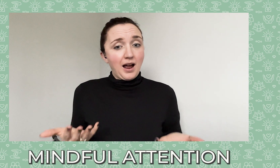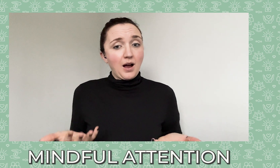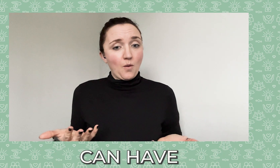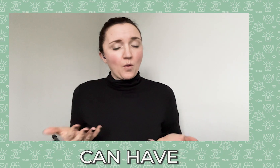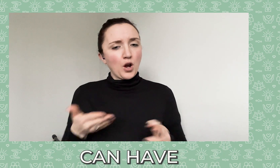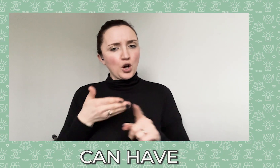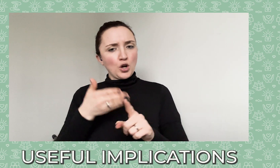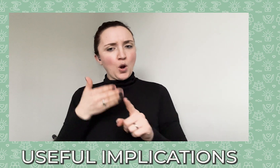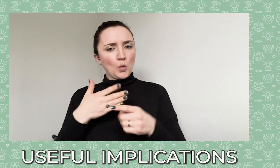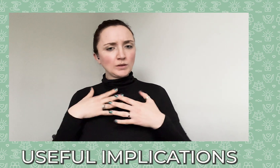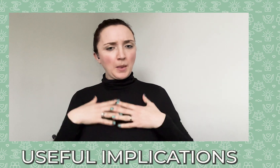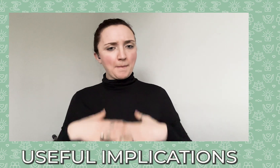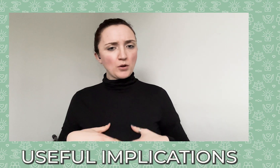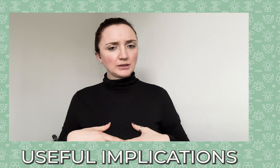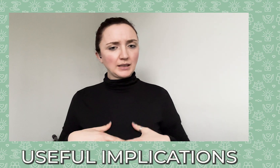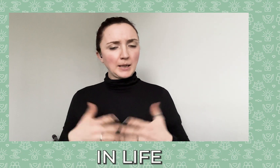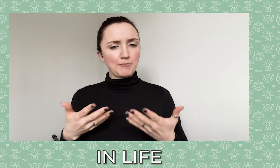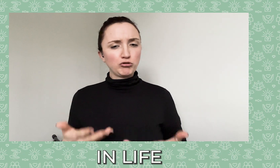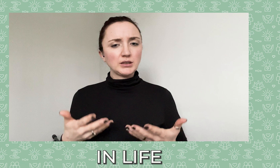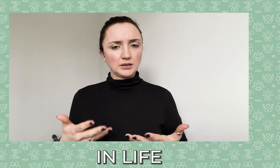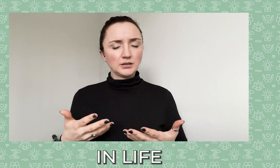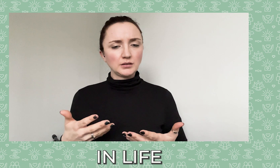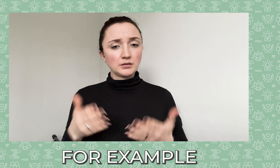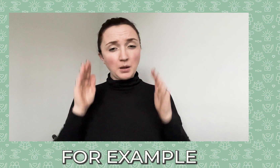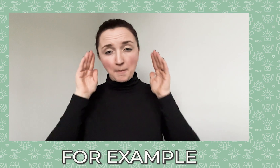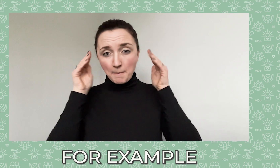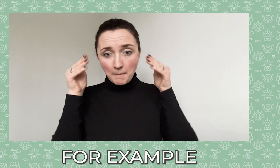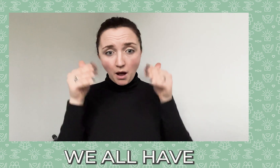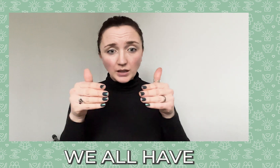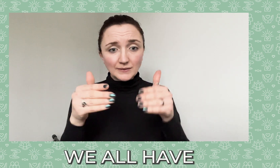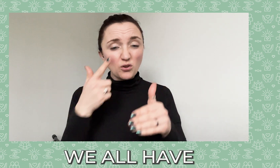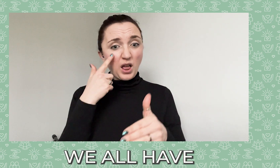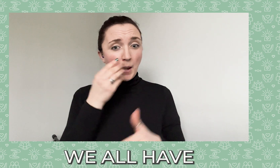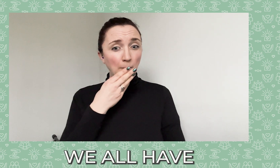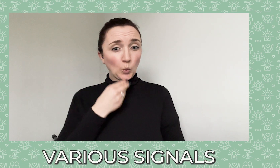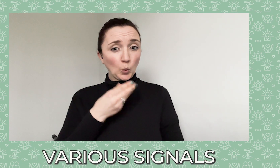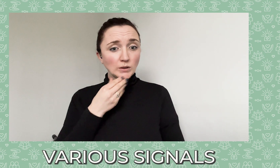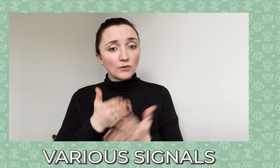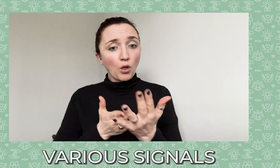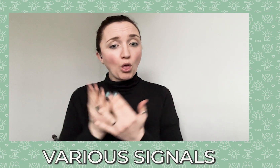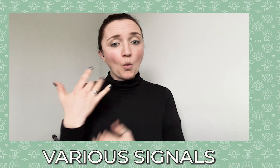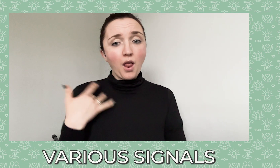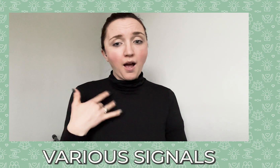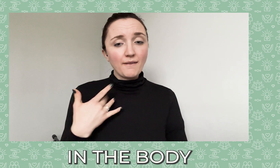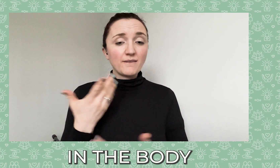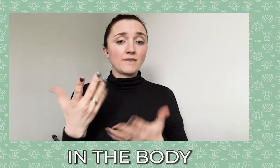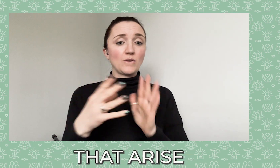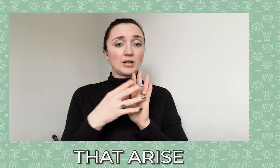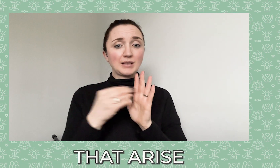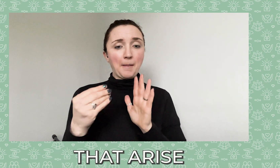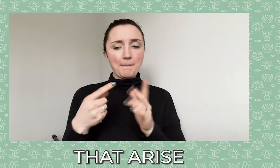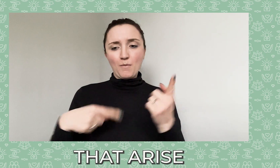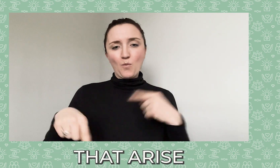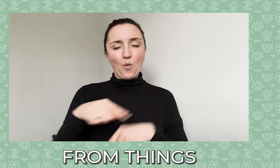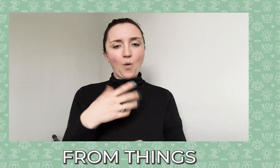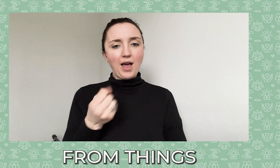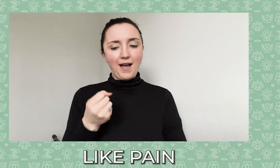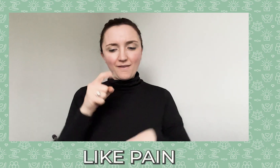can have useful implications in life. For example, we all have various signals in the body that arise from things like